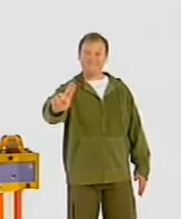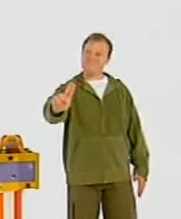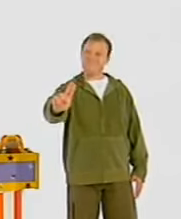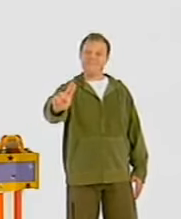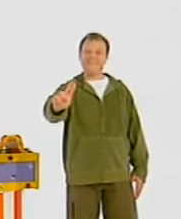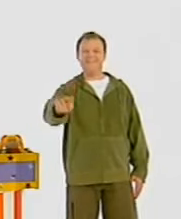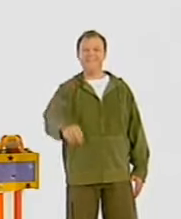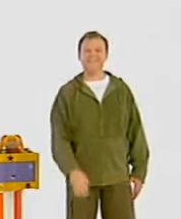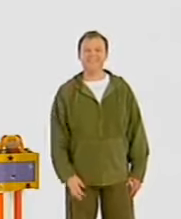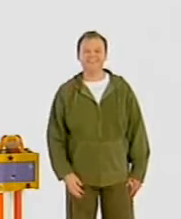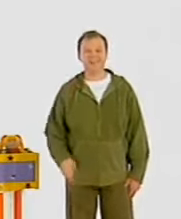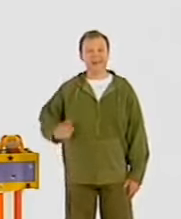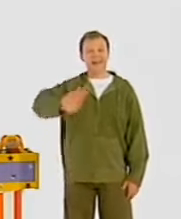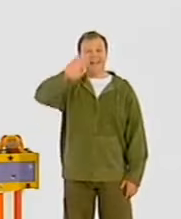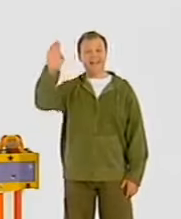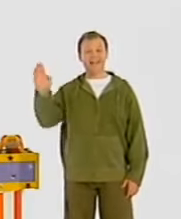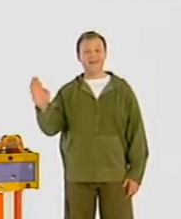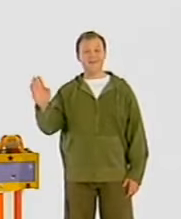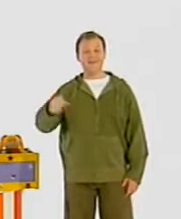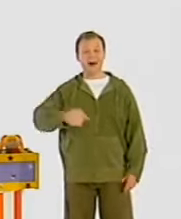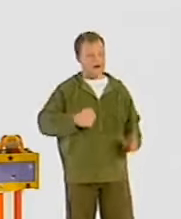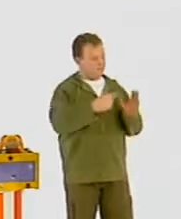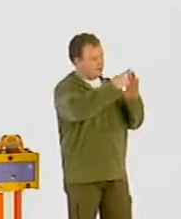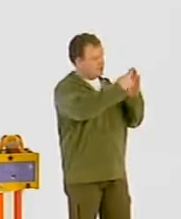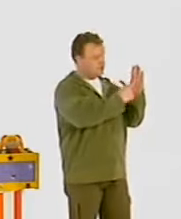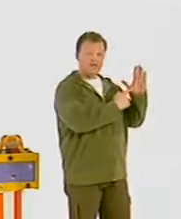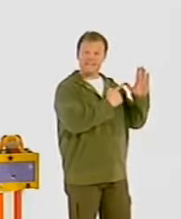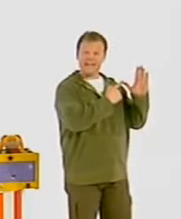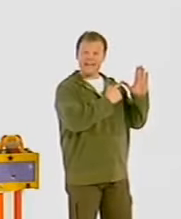name. Hello, I'm Justin.